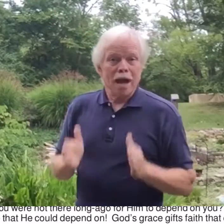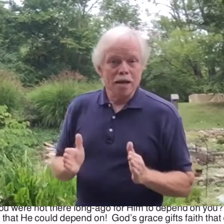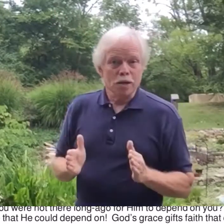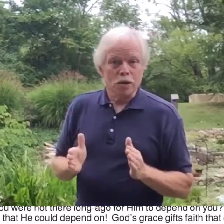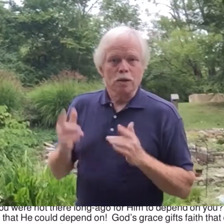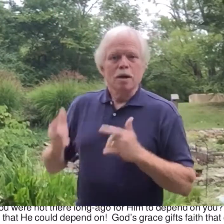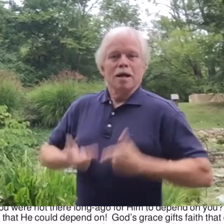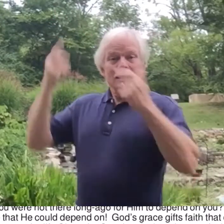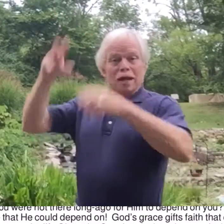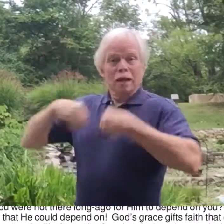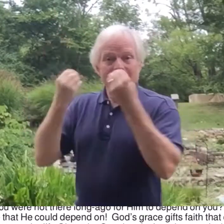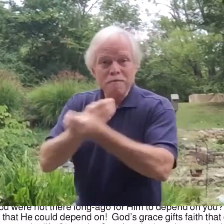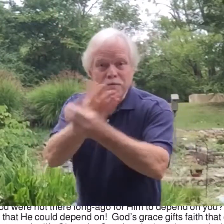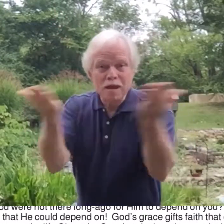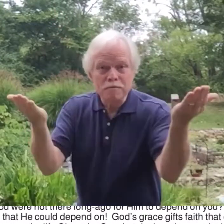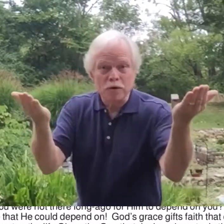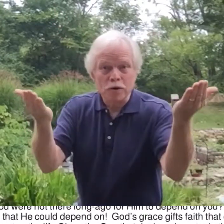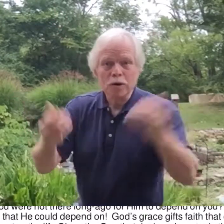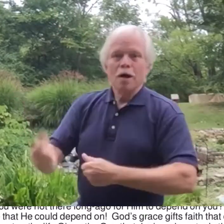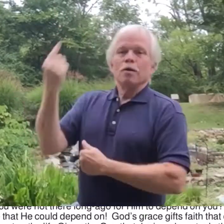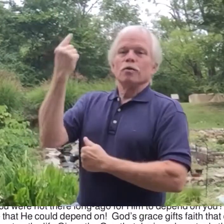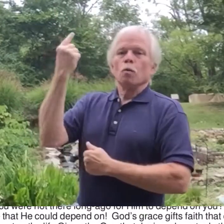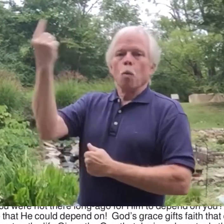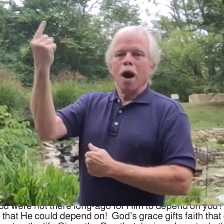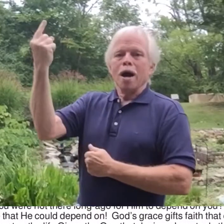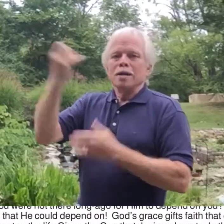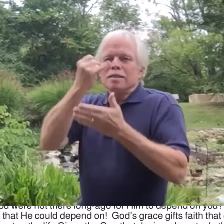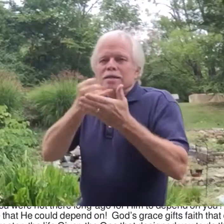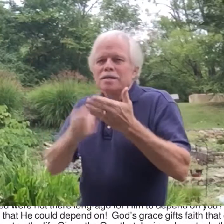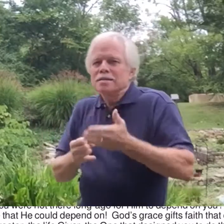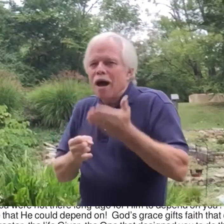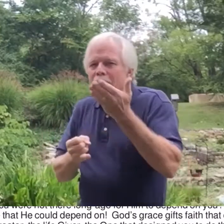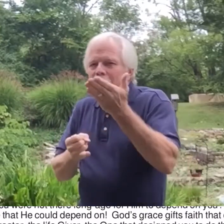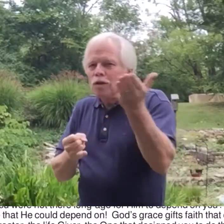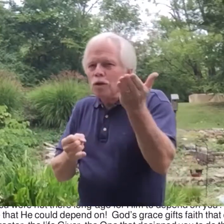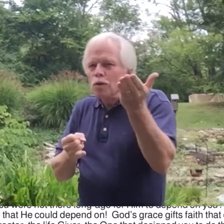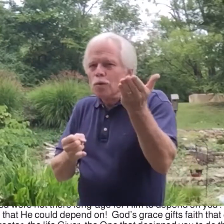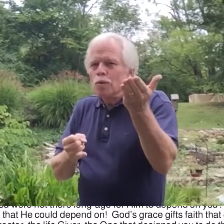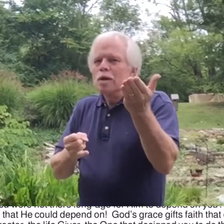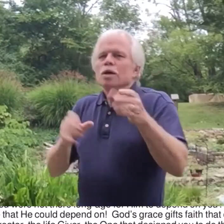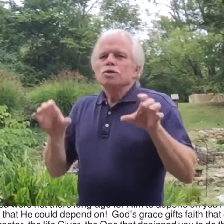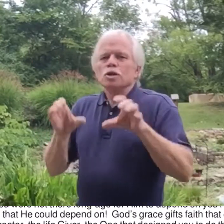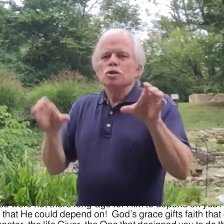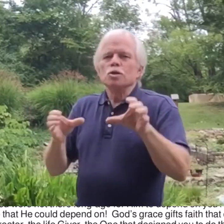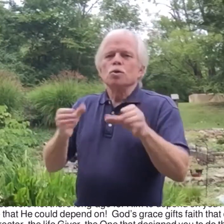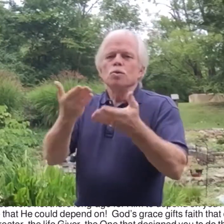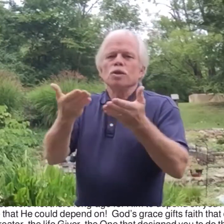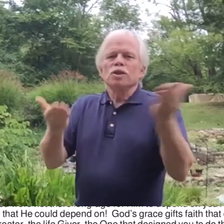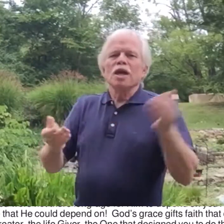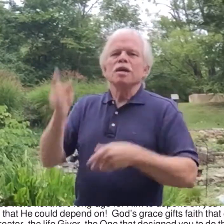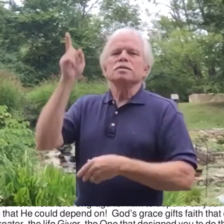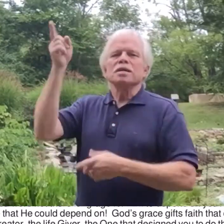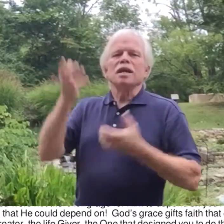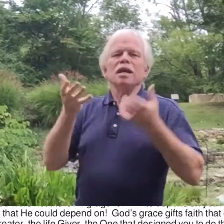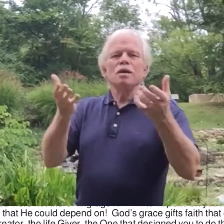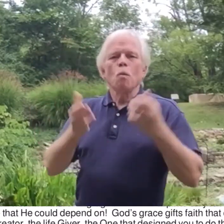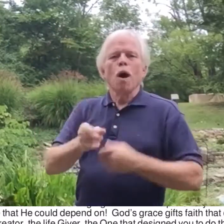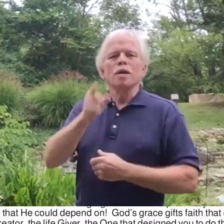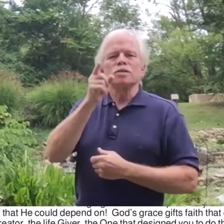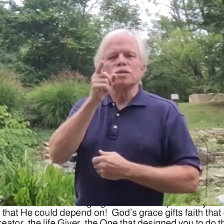Creator, the Life Giver, the One that designed you to do the things that He wants